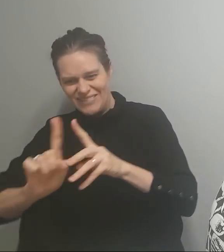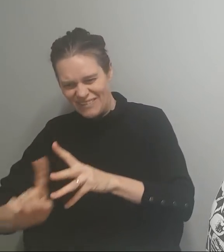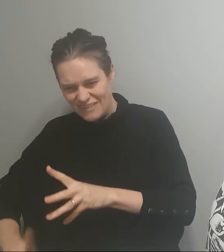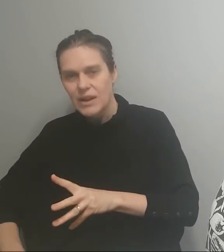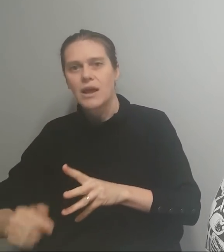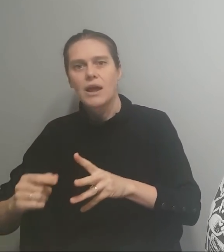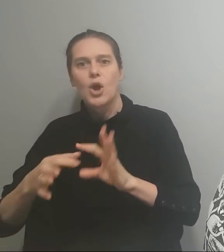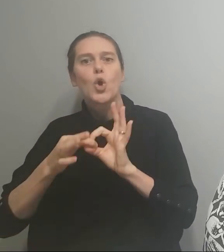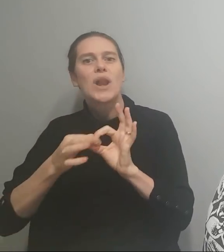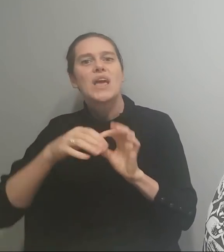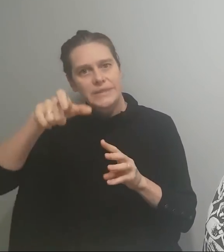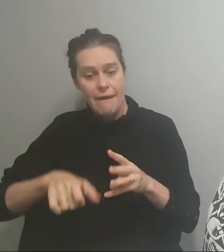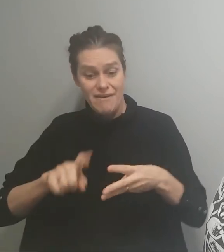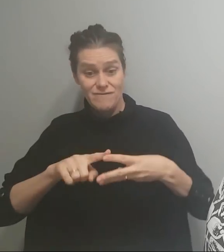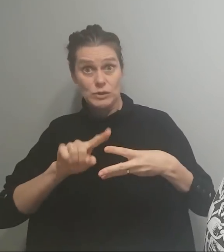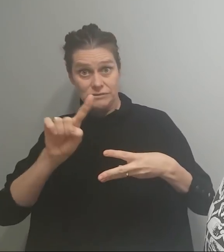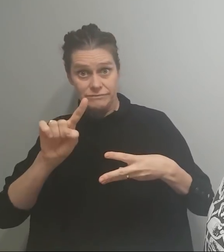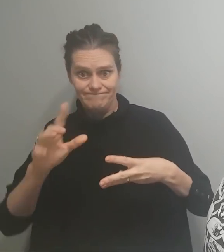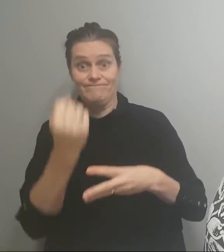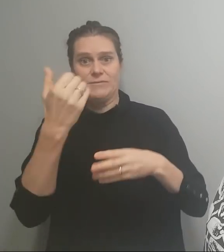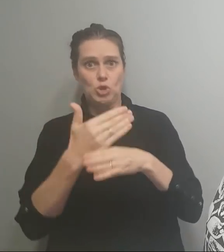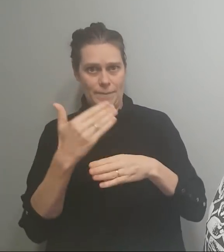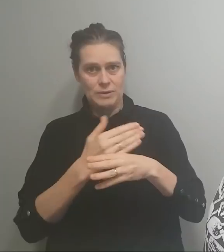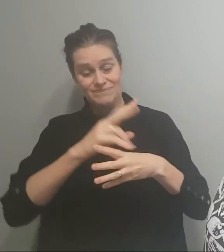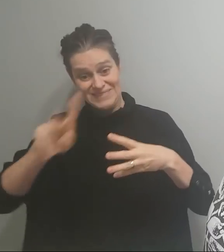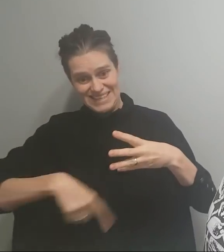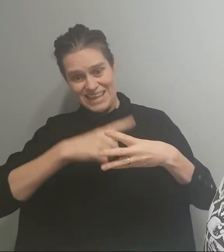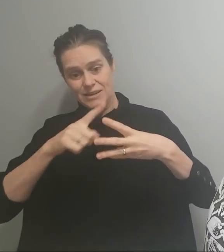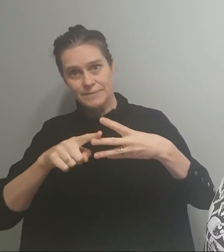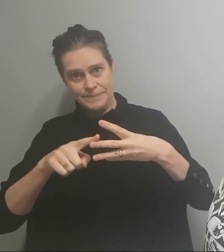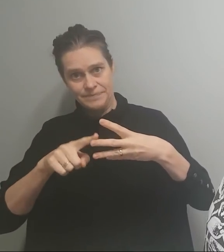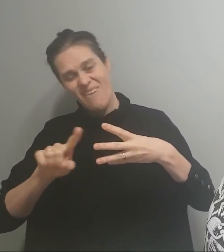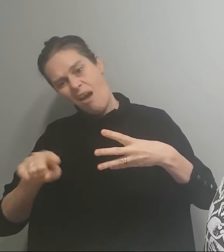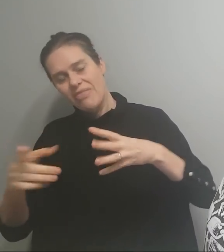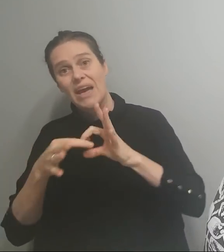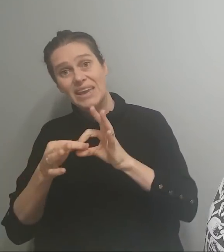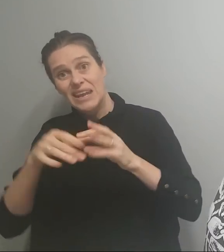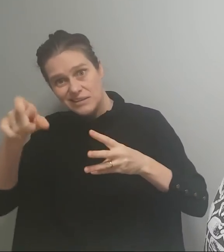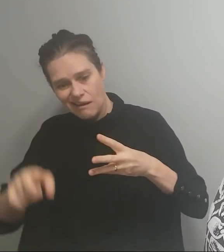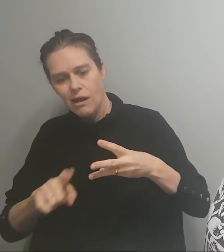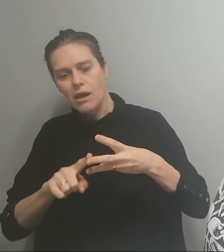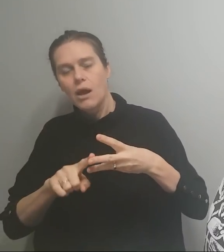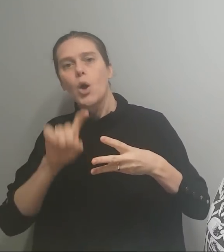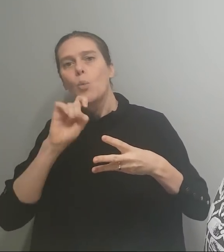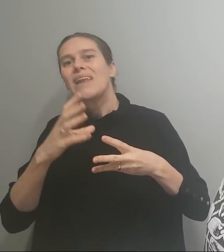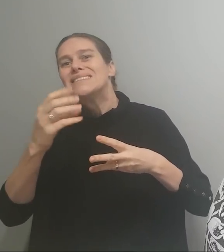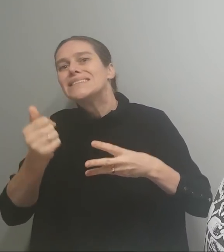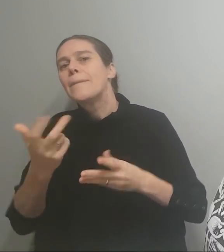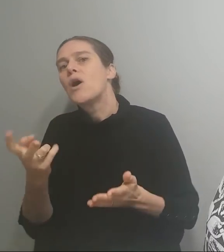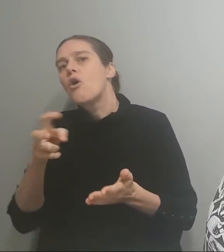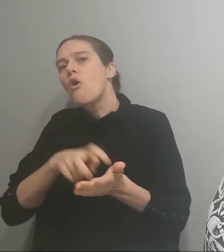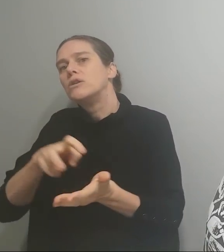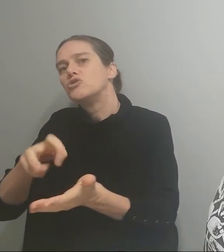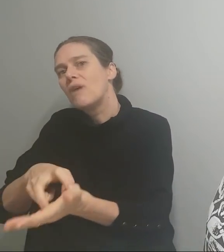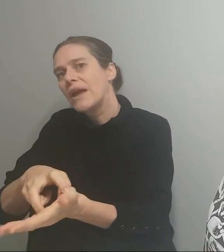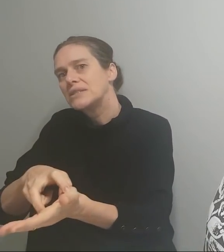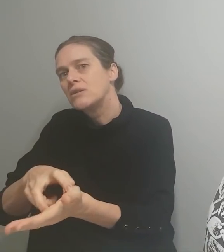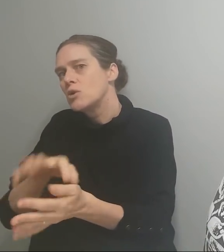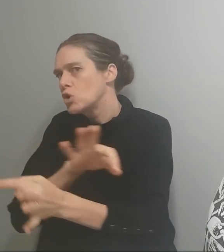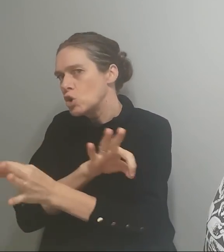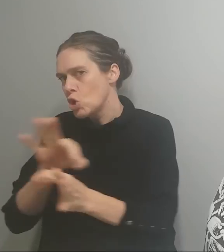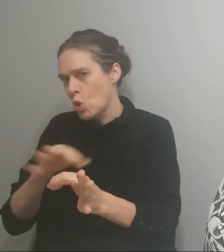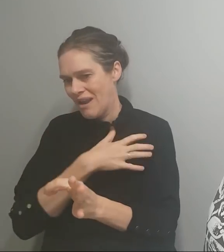talked about, and the second group of connectors is that we will be having some contracts with some